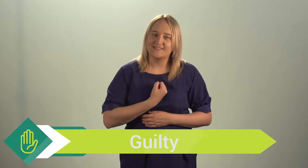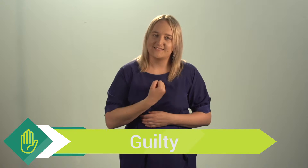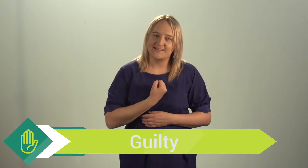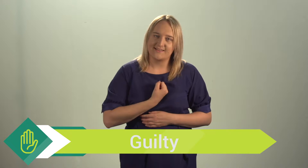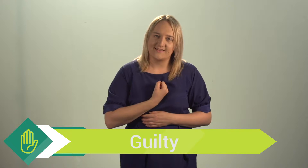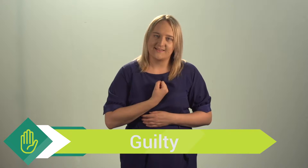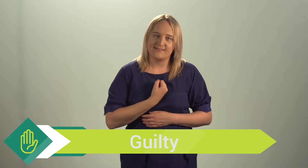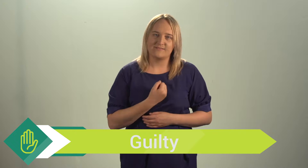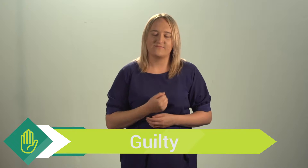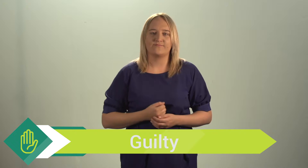Guilty.